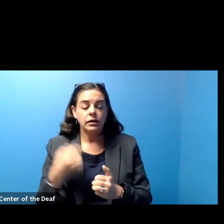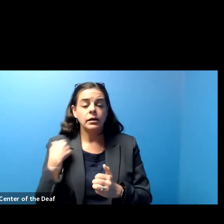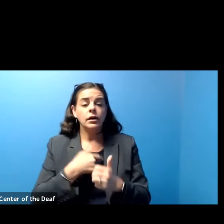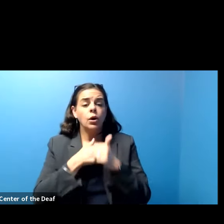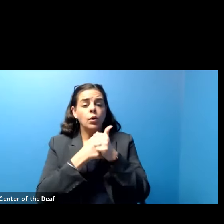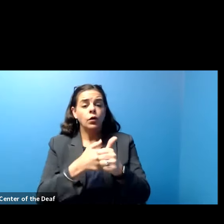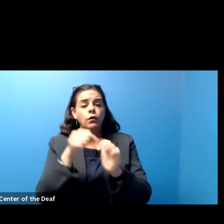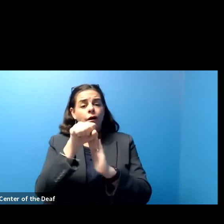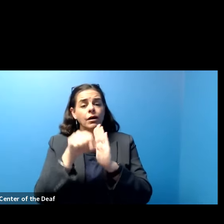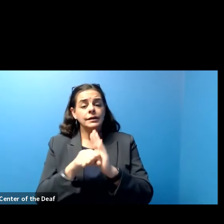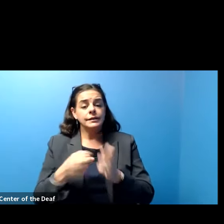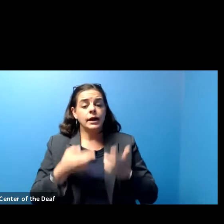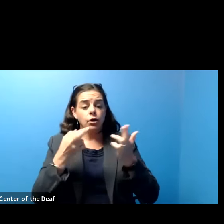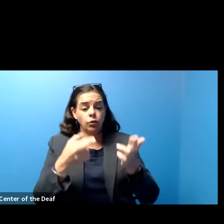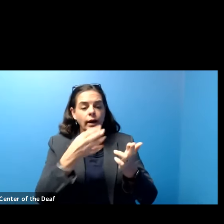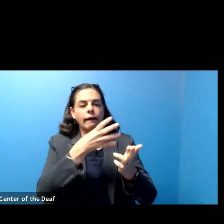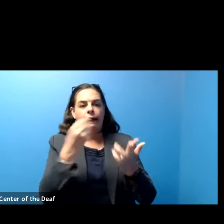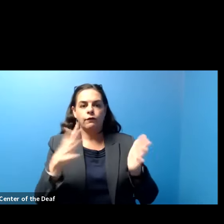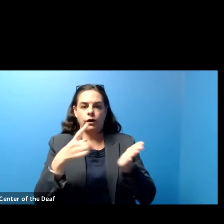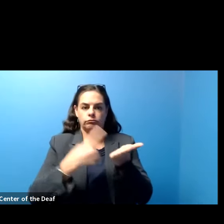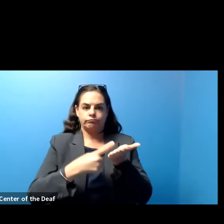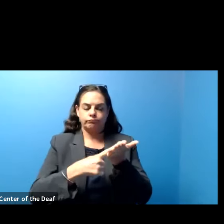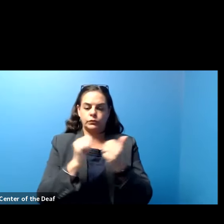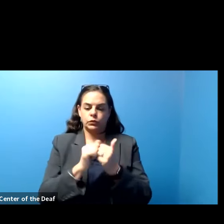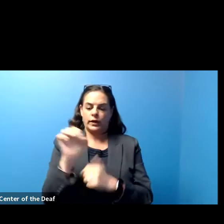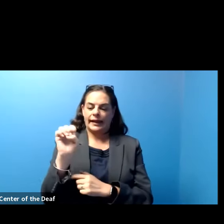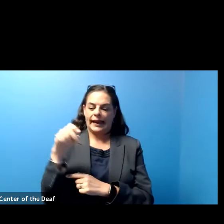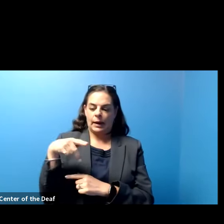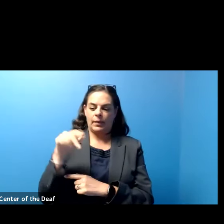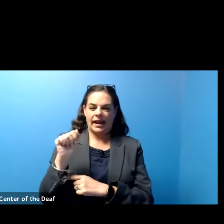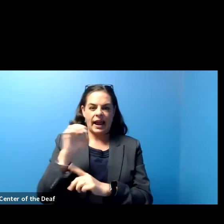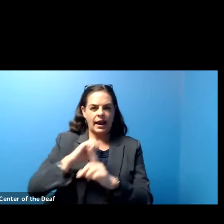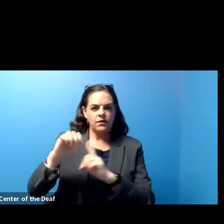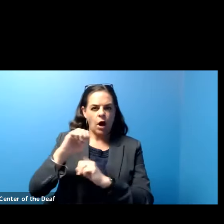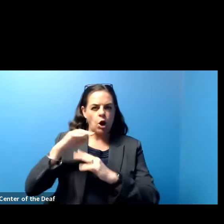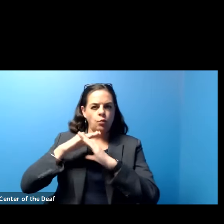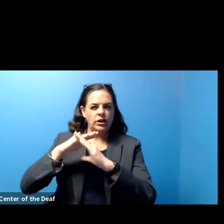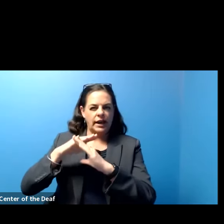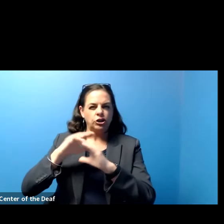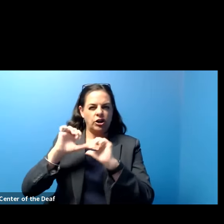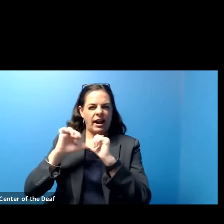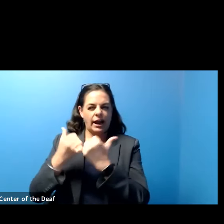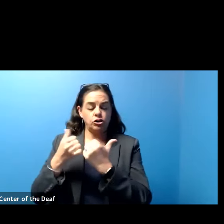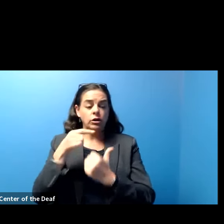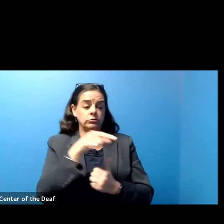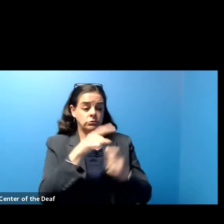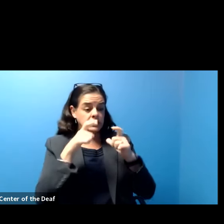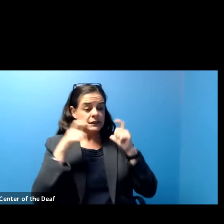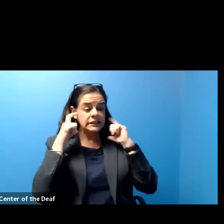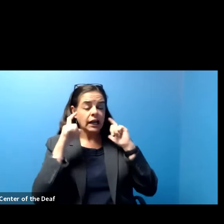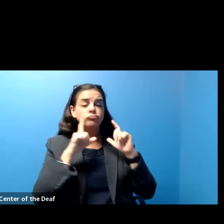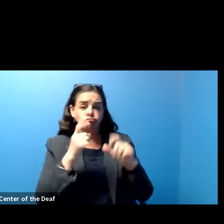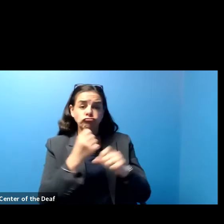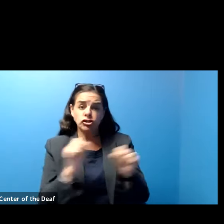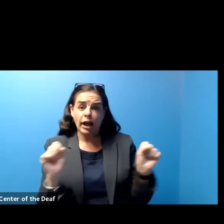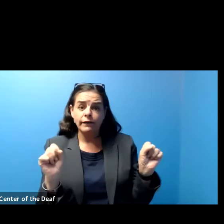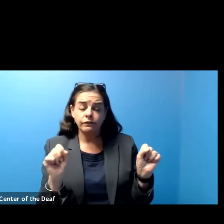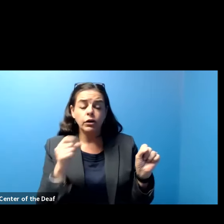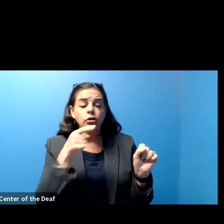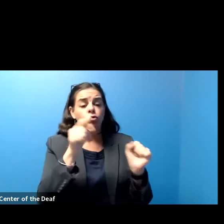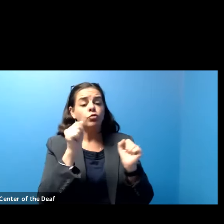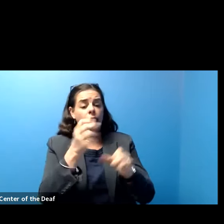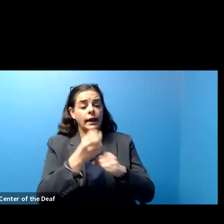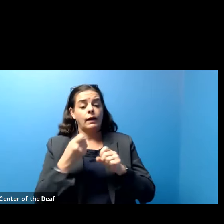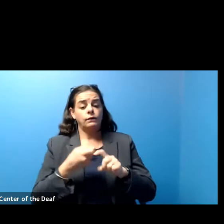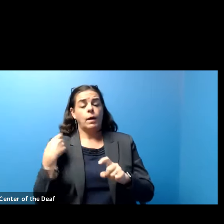recommendations and their discussion with the EPA that these are safe for individuals to wear. Folks can get these cloth face coverings at our